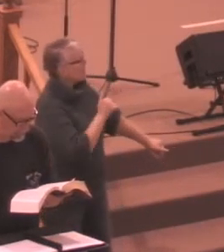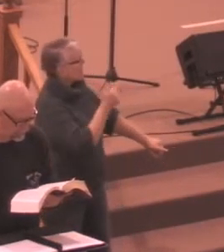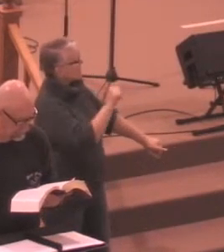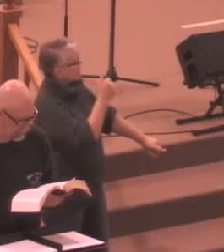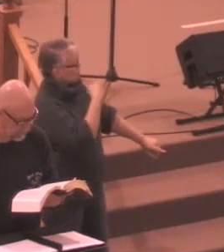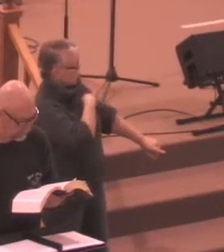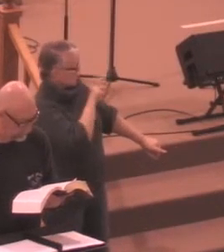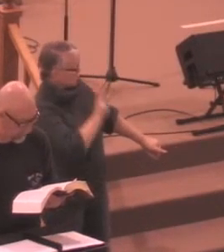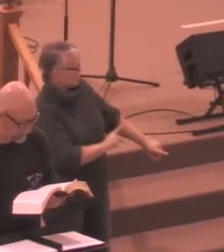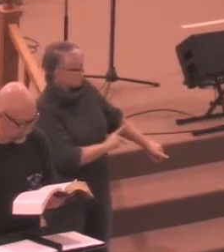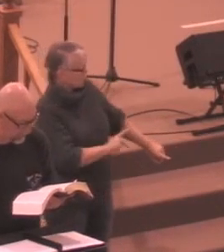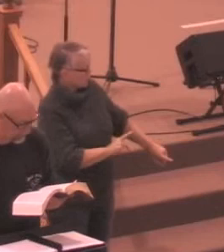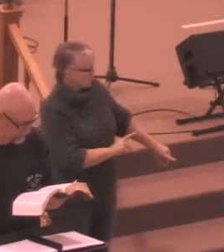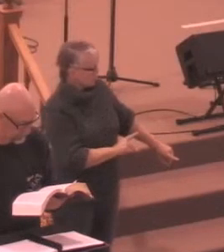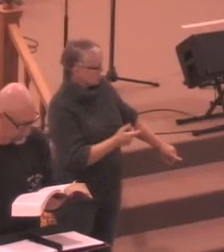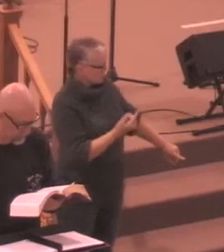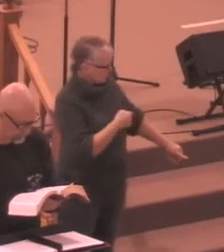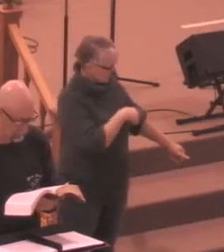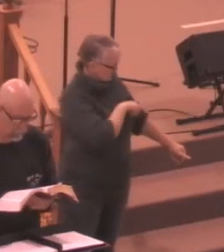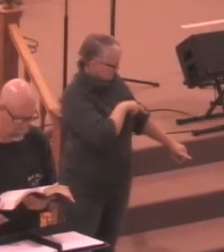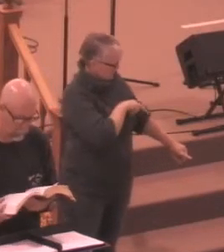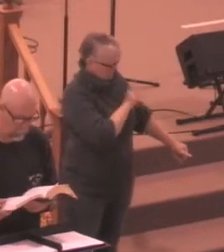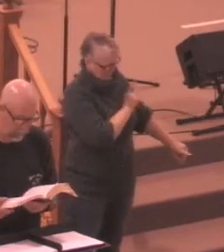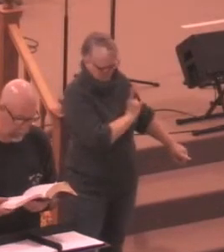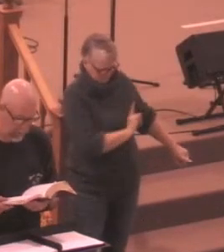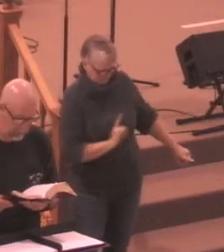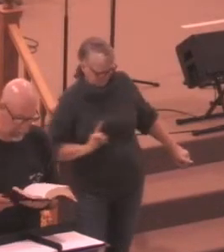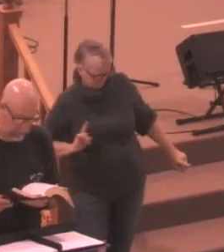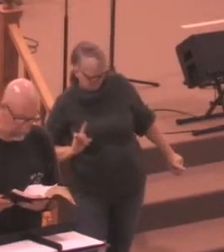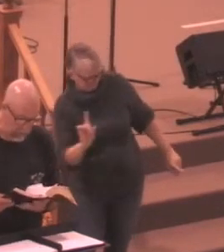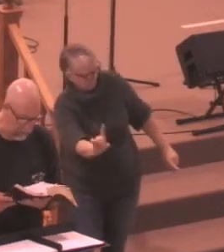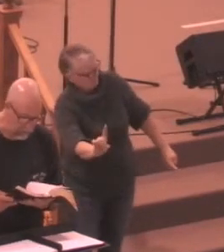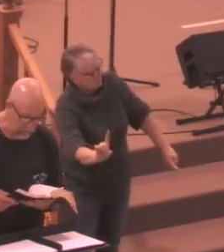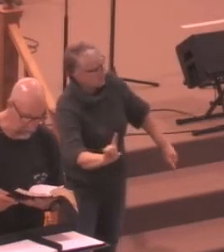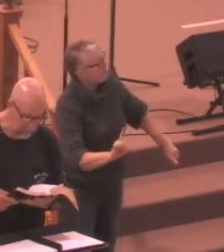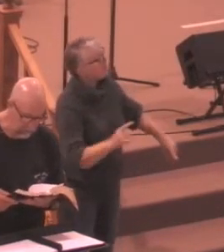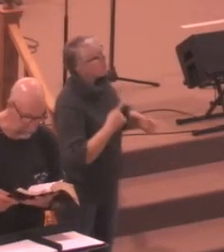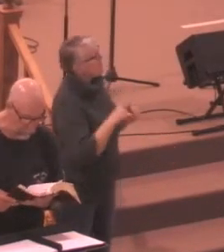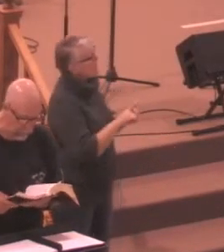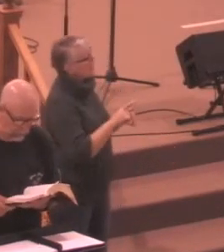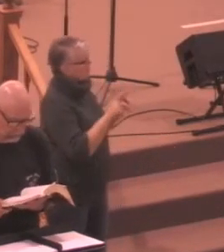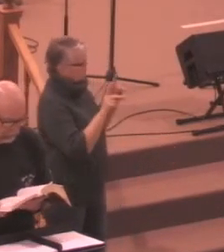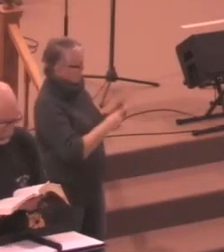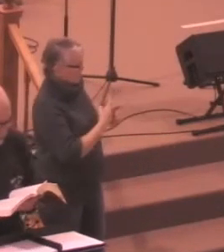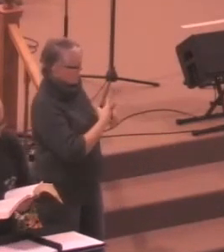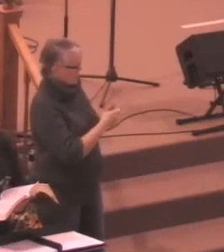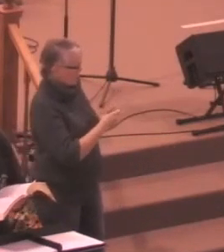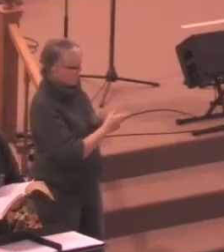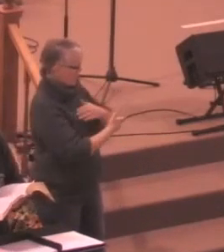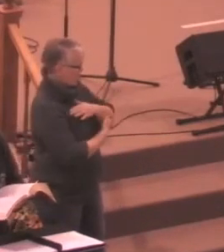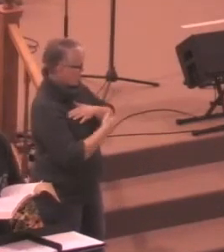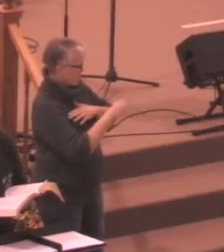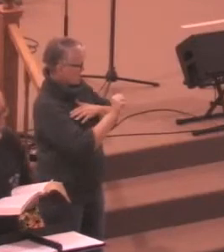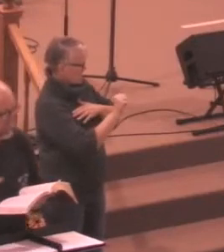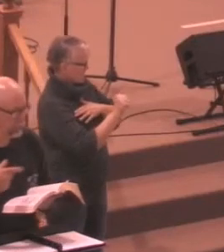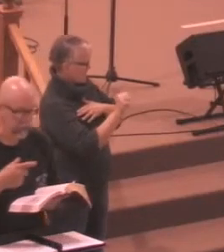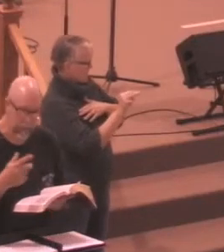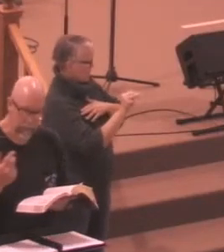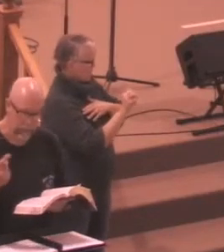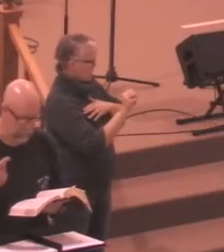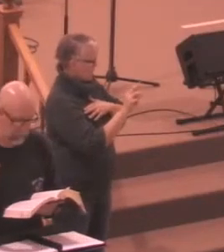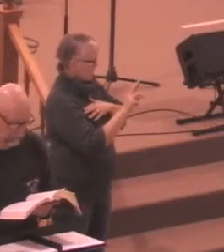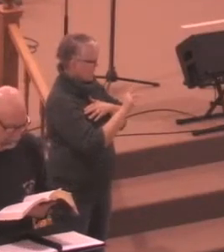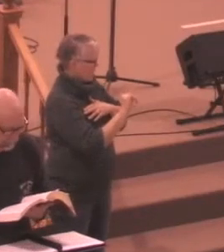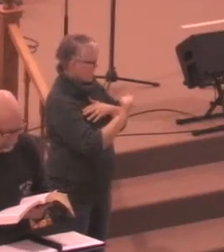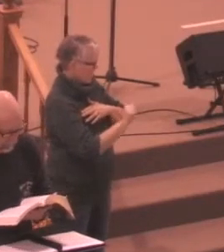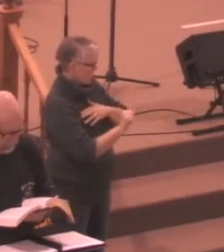the place and saw him and passed by on the other side of the road. But a Samaritan, a foreigner, and they all hated, the Jews hated